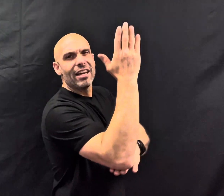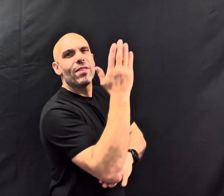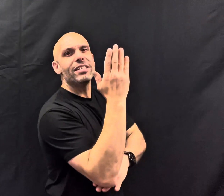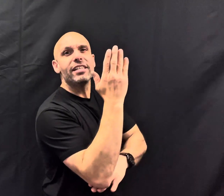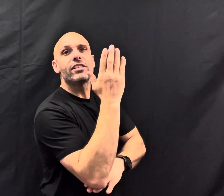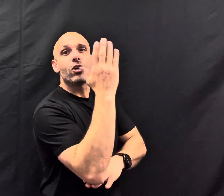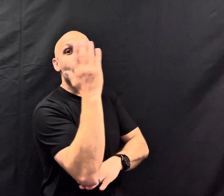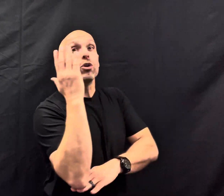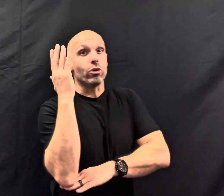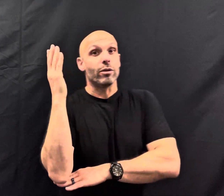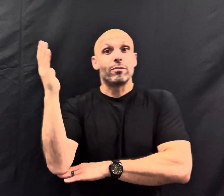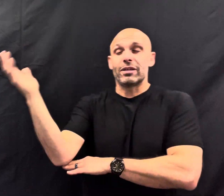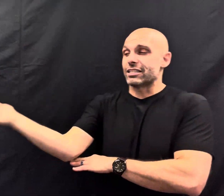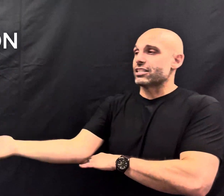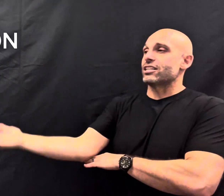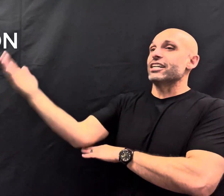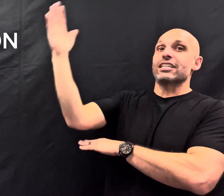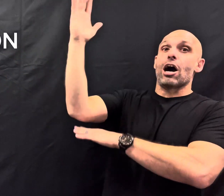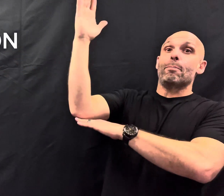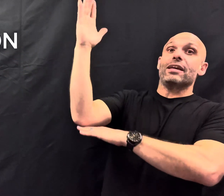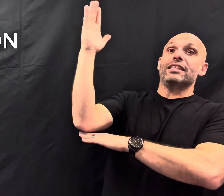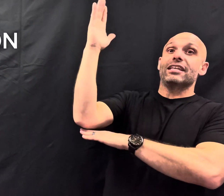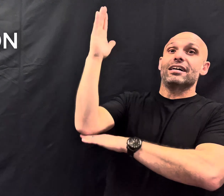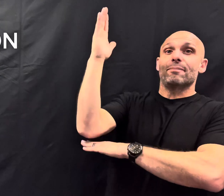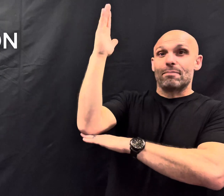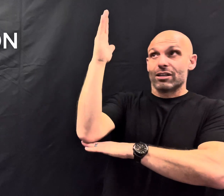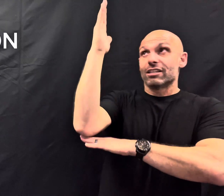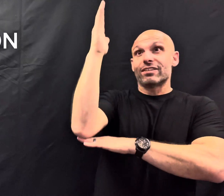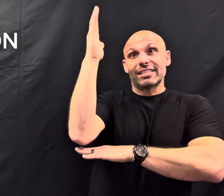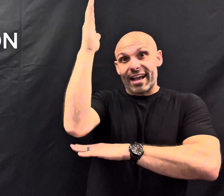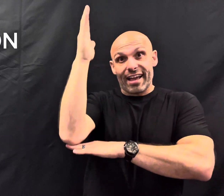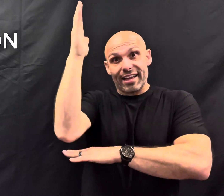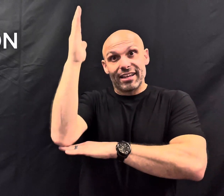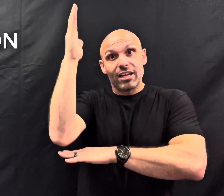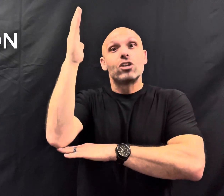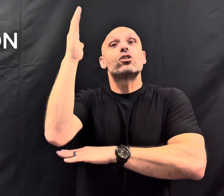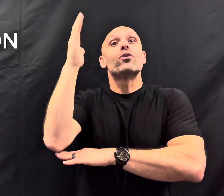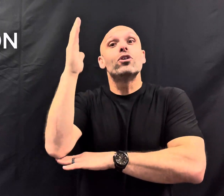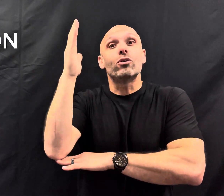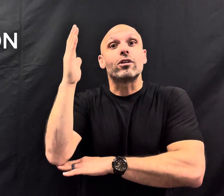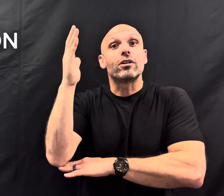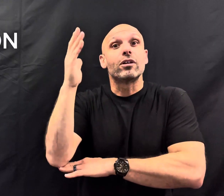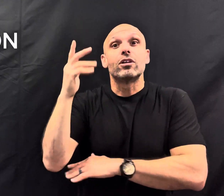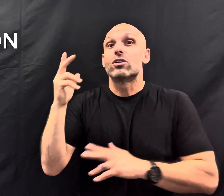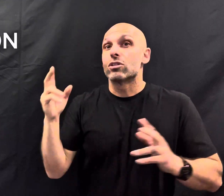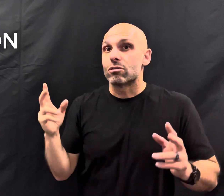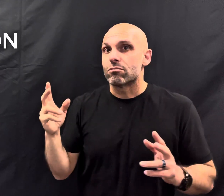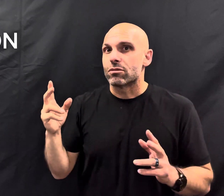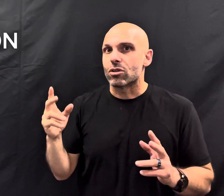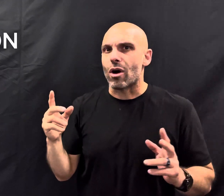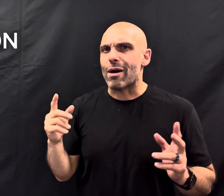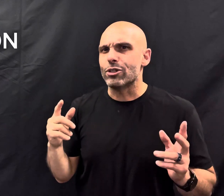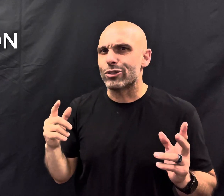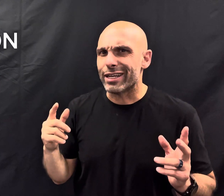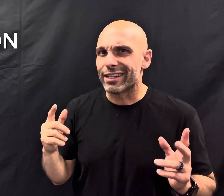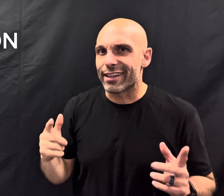this is noon because the sun is up in the middle of the sky. So noon. So how would you sign